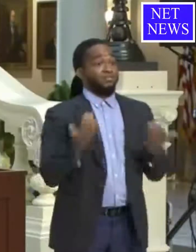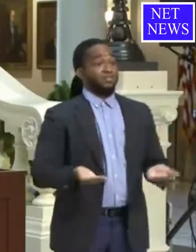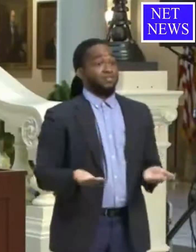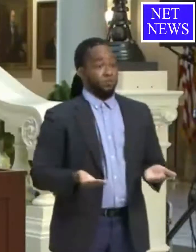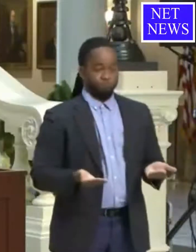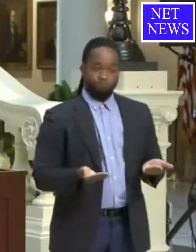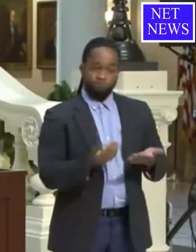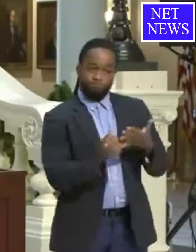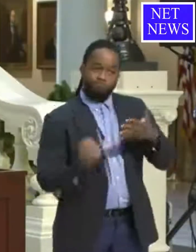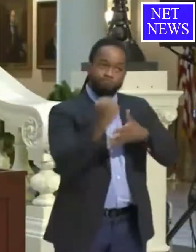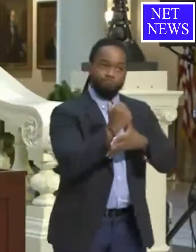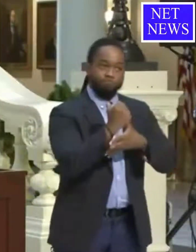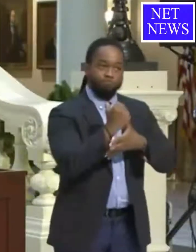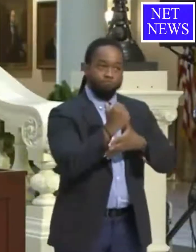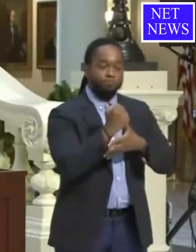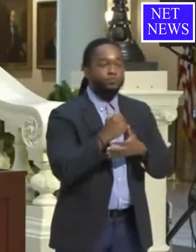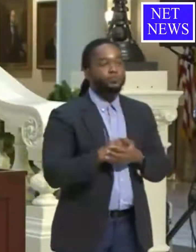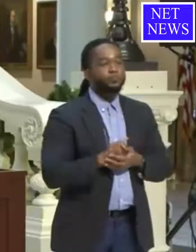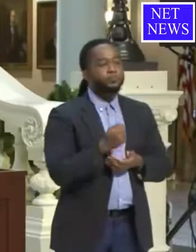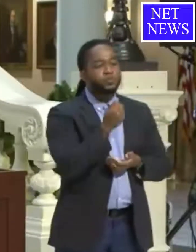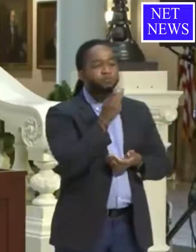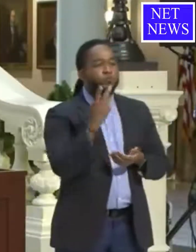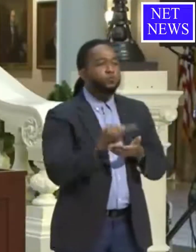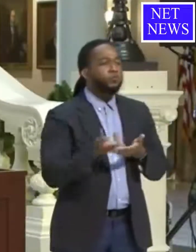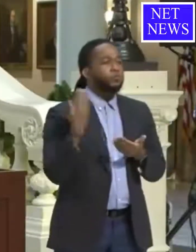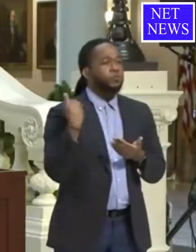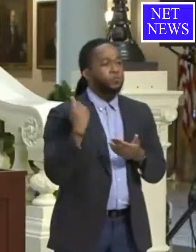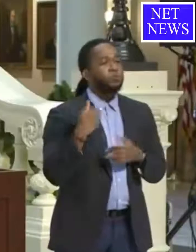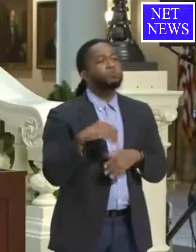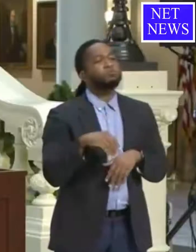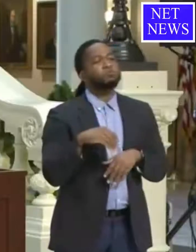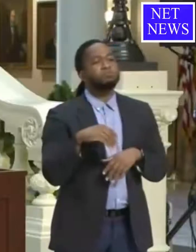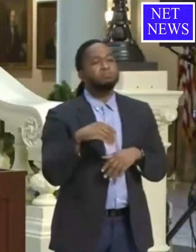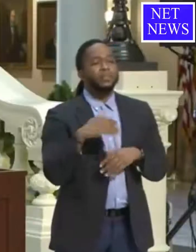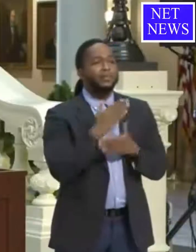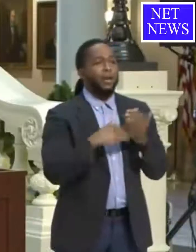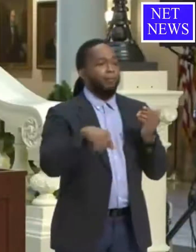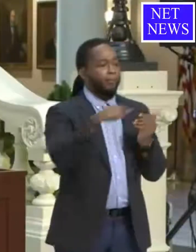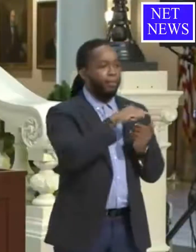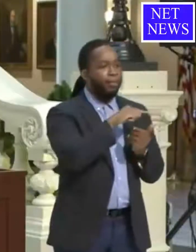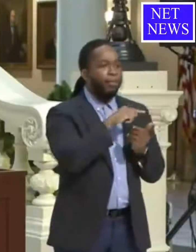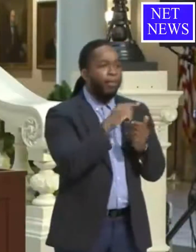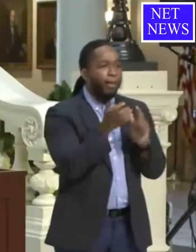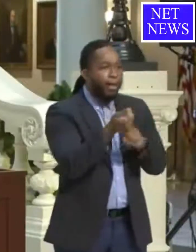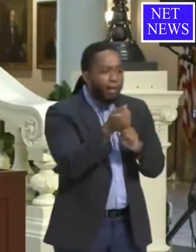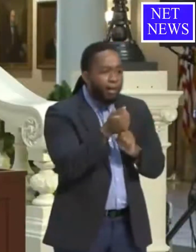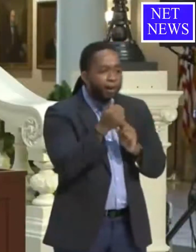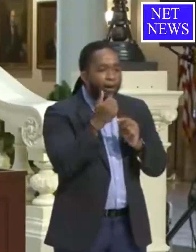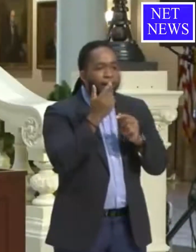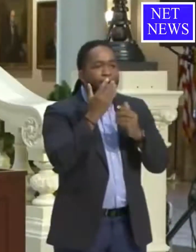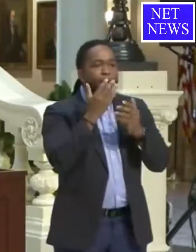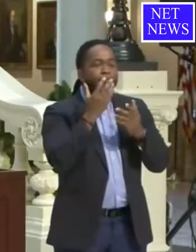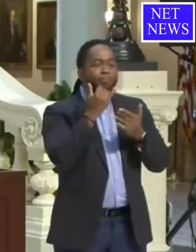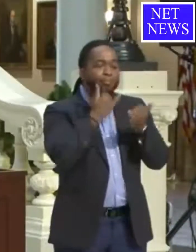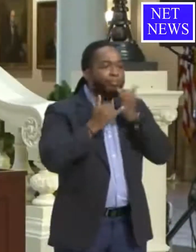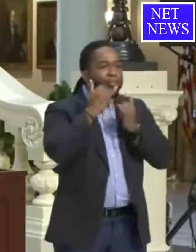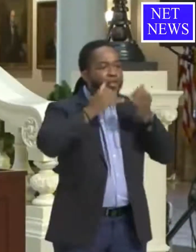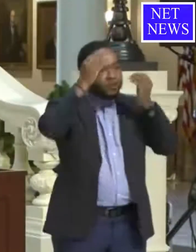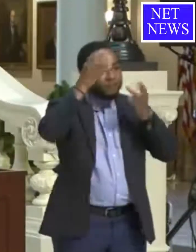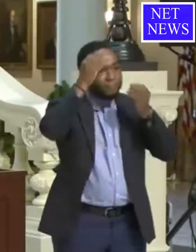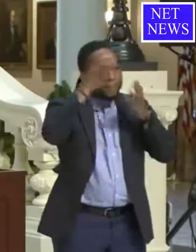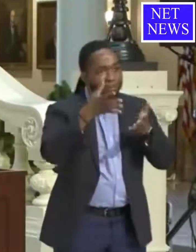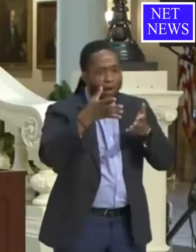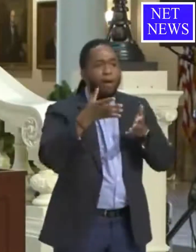lot of misinformation, and more recently, quite honestly, baseless attacks that are absolutely absurd